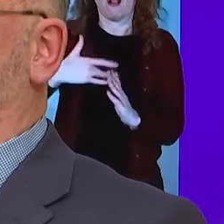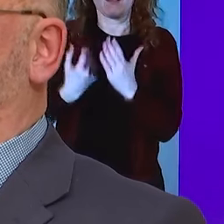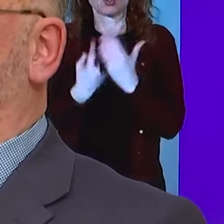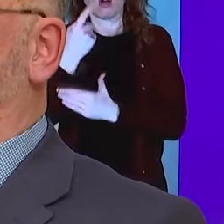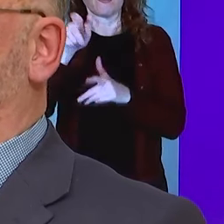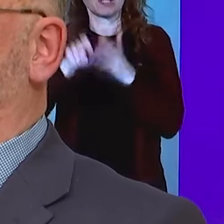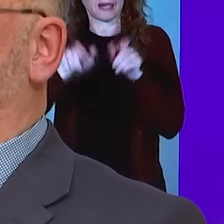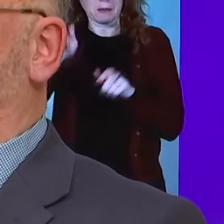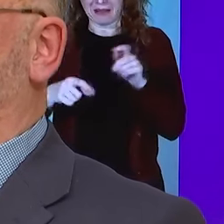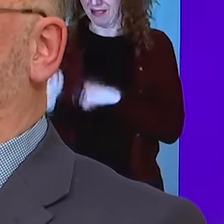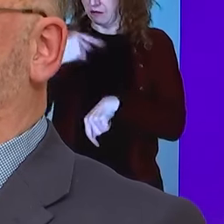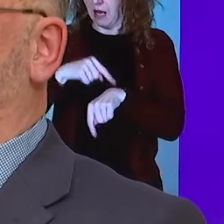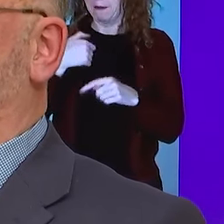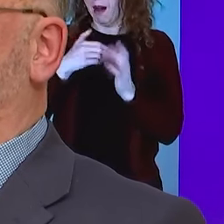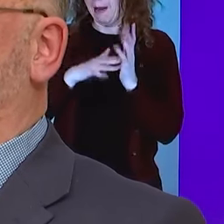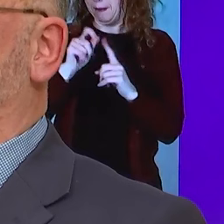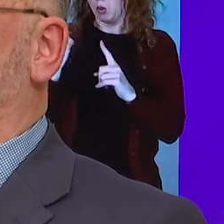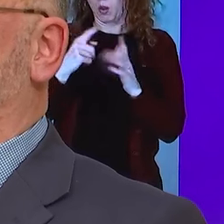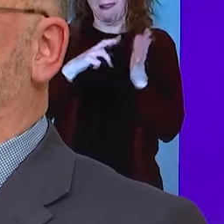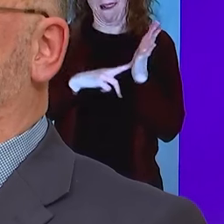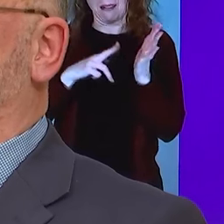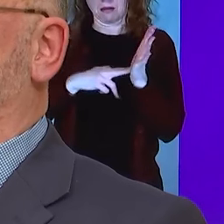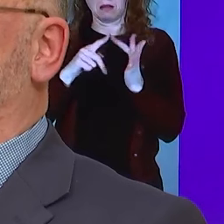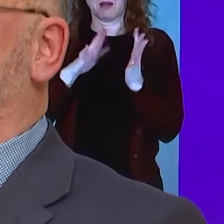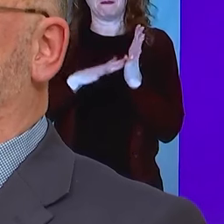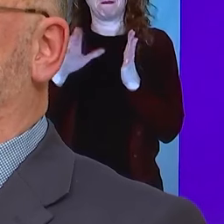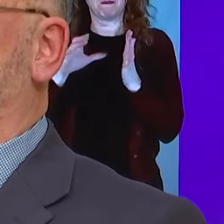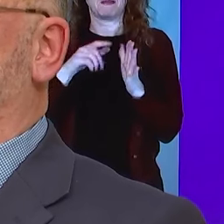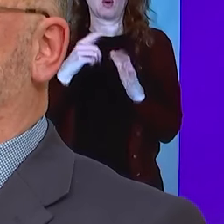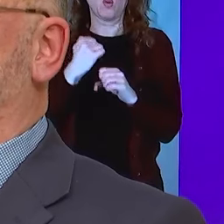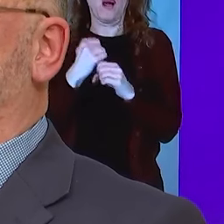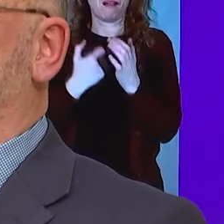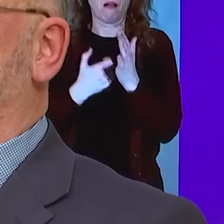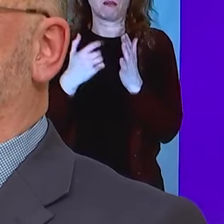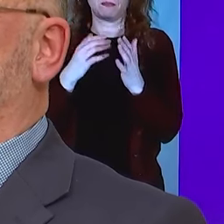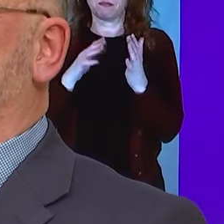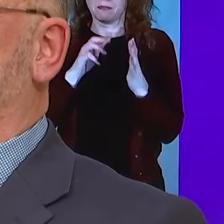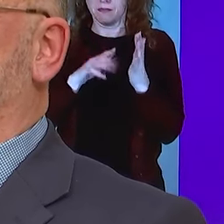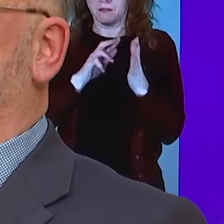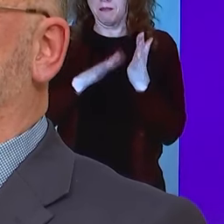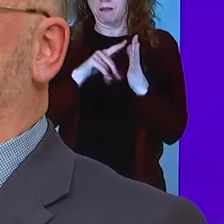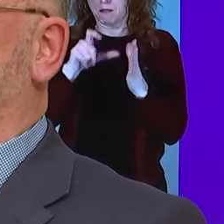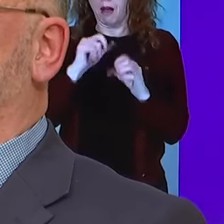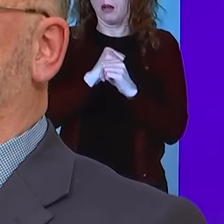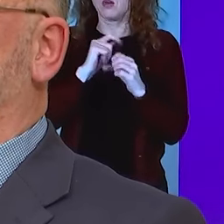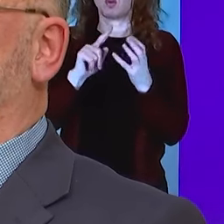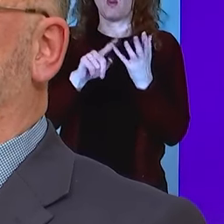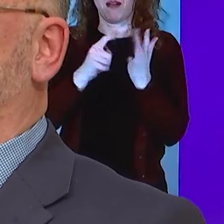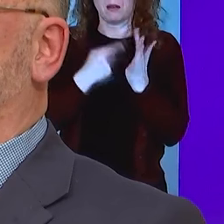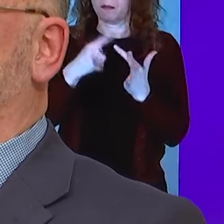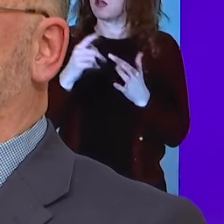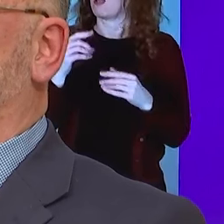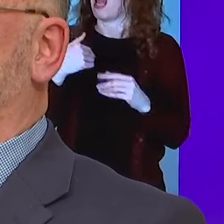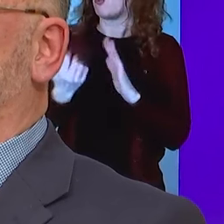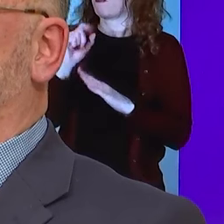And my MP at the time was Anne Maguire, who continues to be a hero of mine today. From there, I got my very first job,